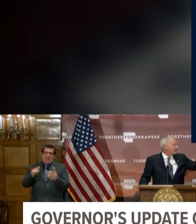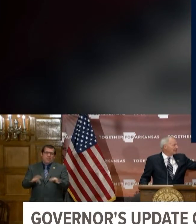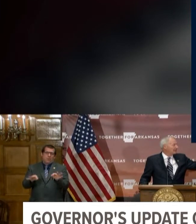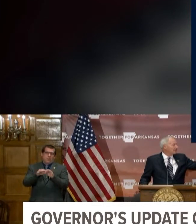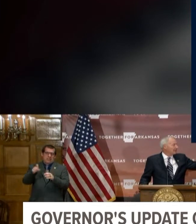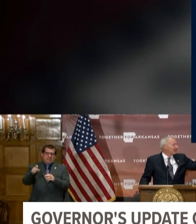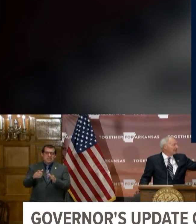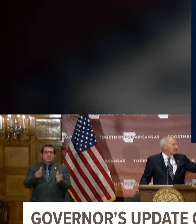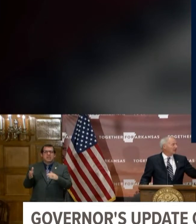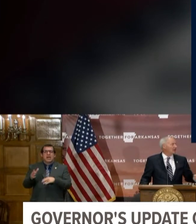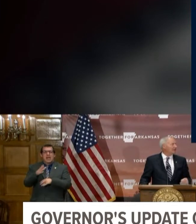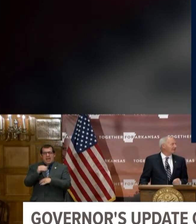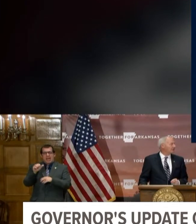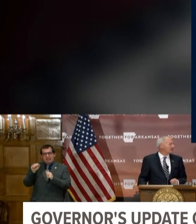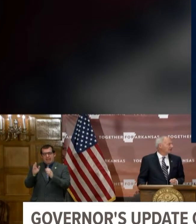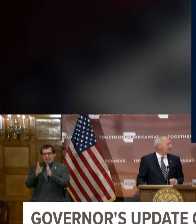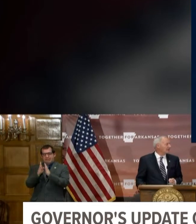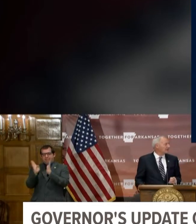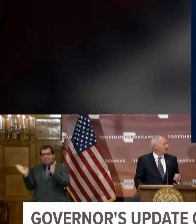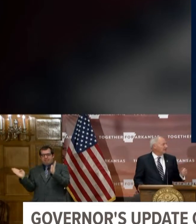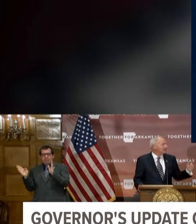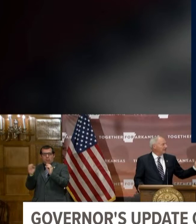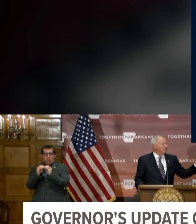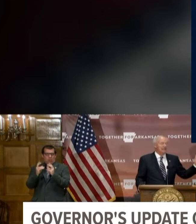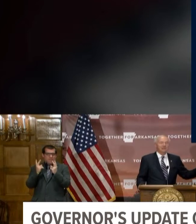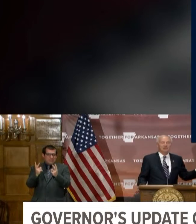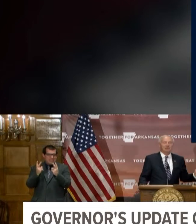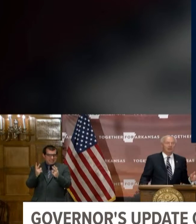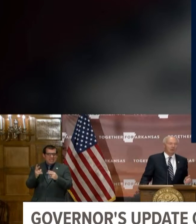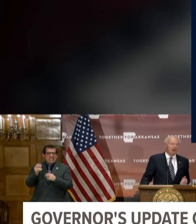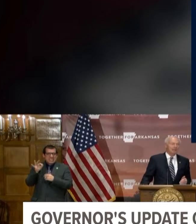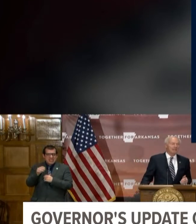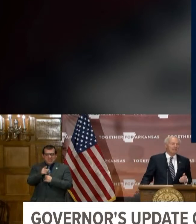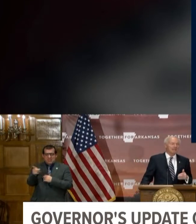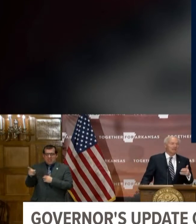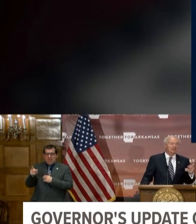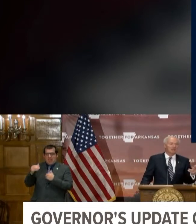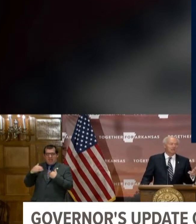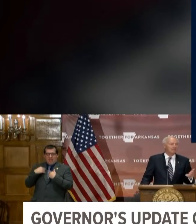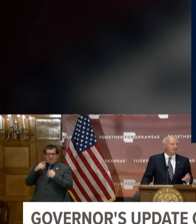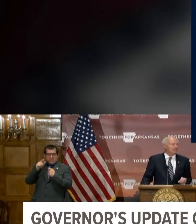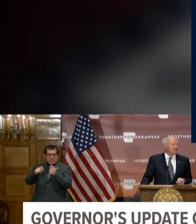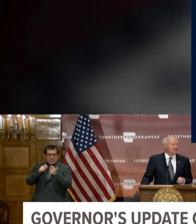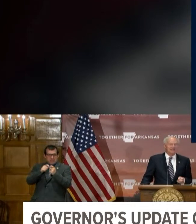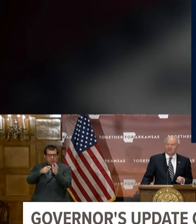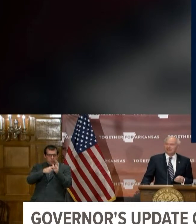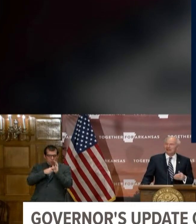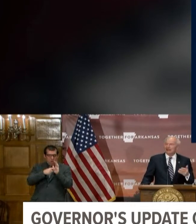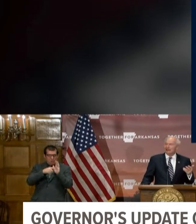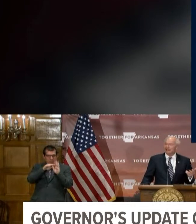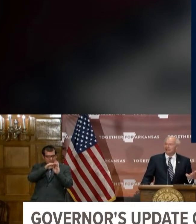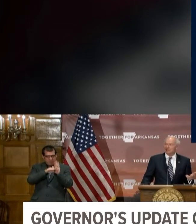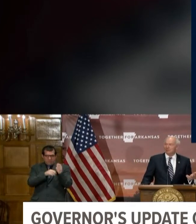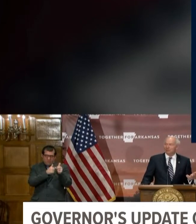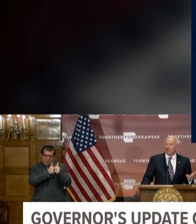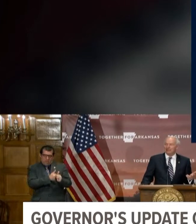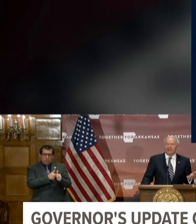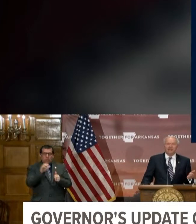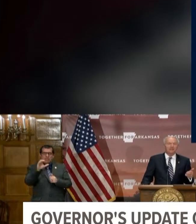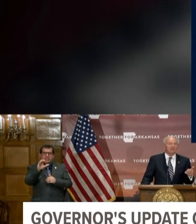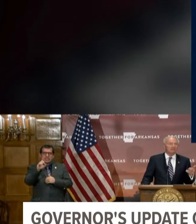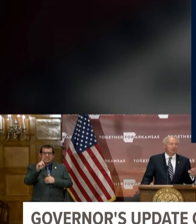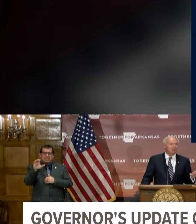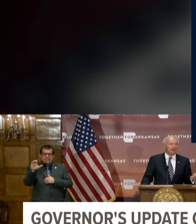expanded visitation can occur in the facilities if they meet certain requirements. And as you know, CDC guidelines has